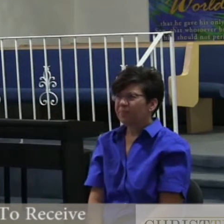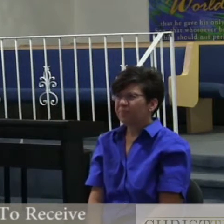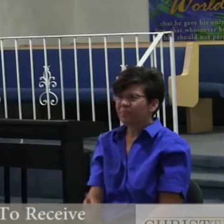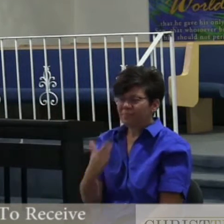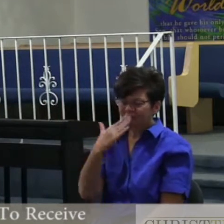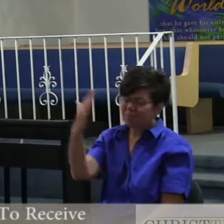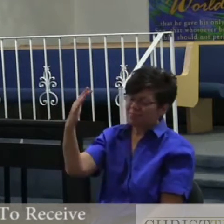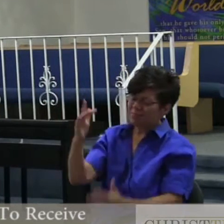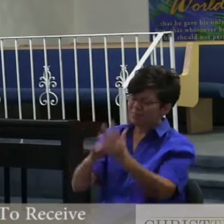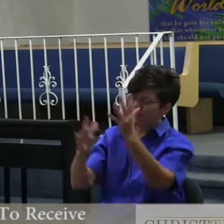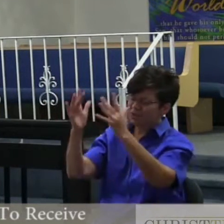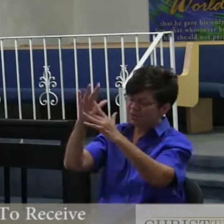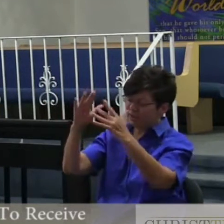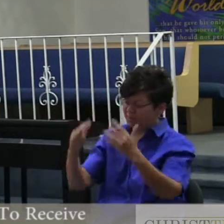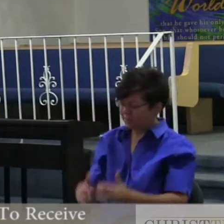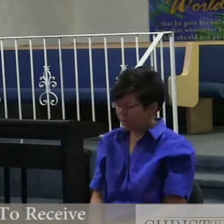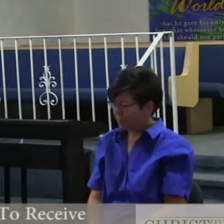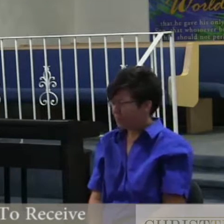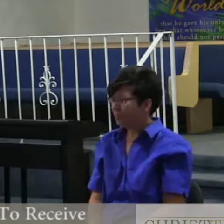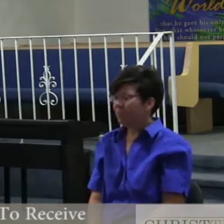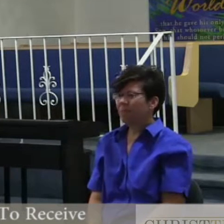Thank you, Jesus.